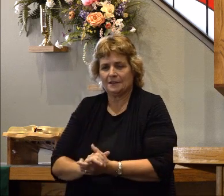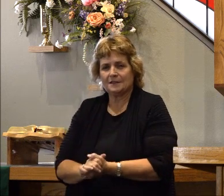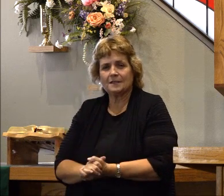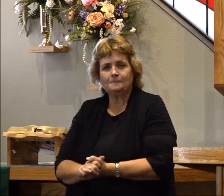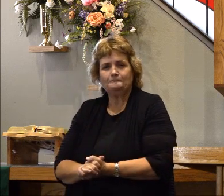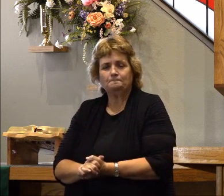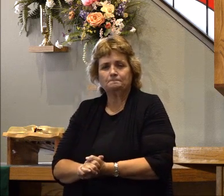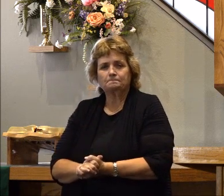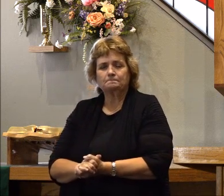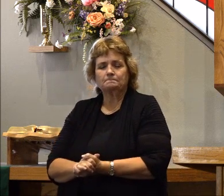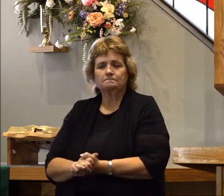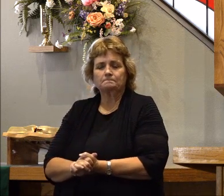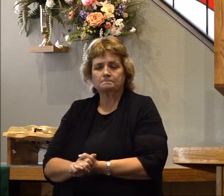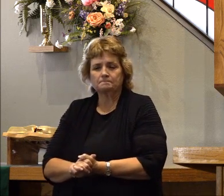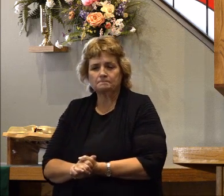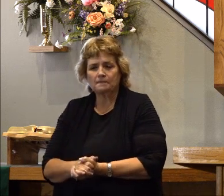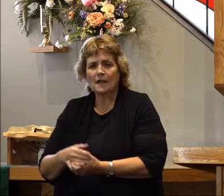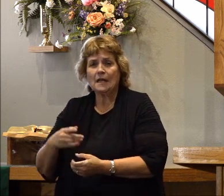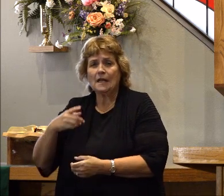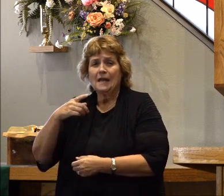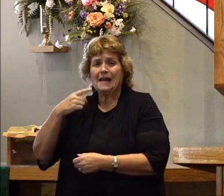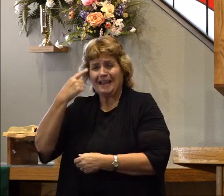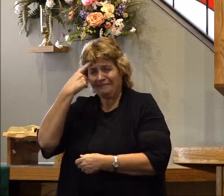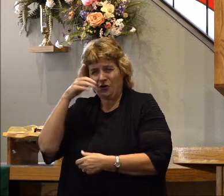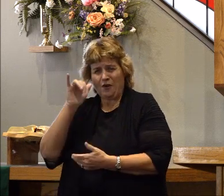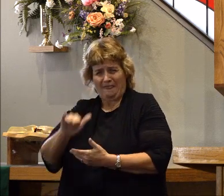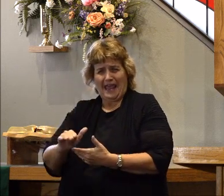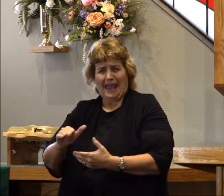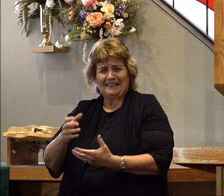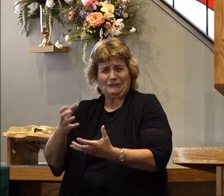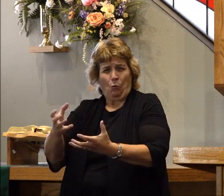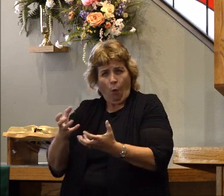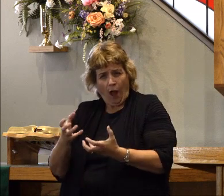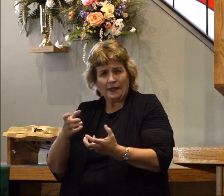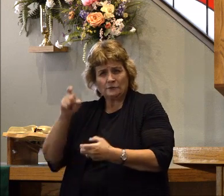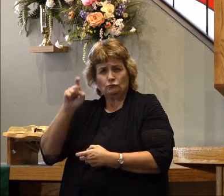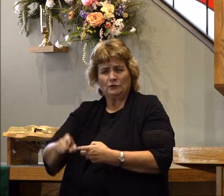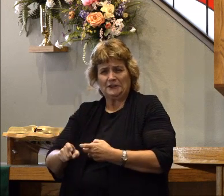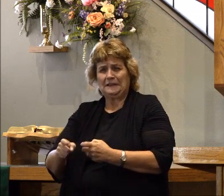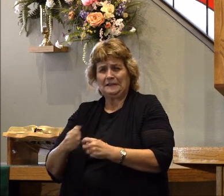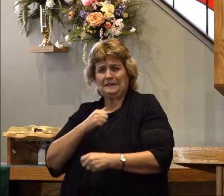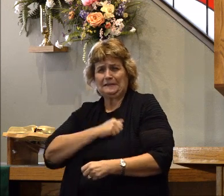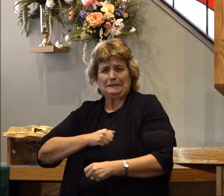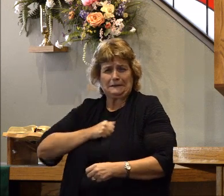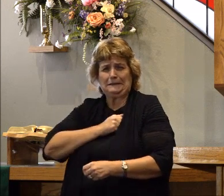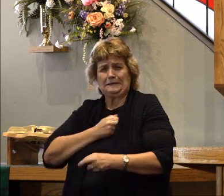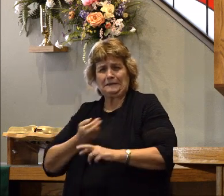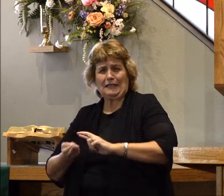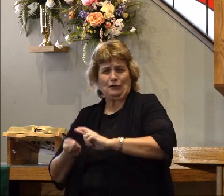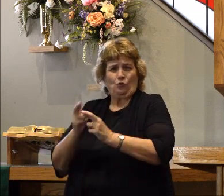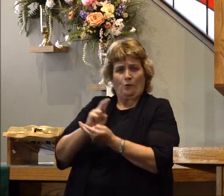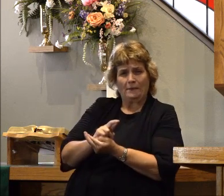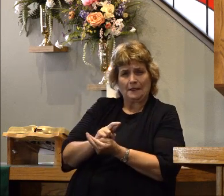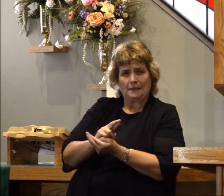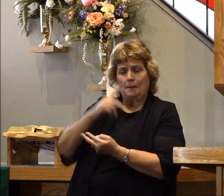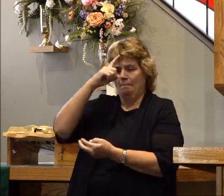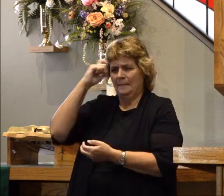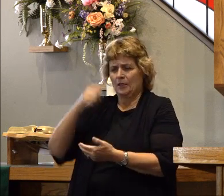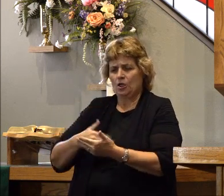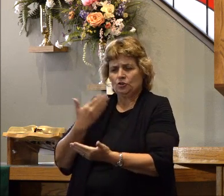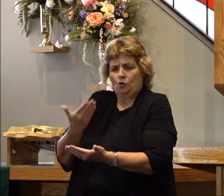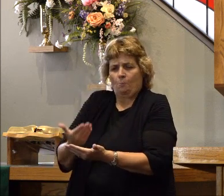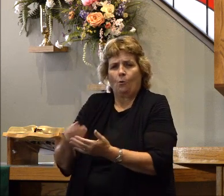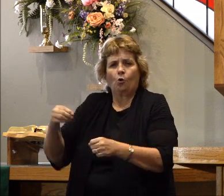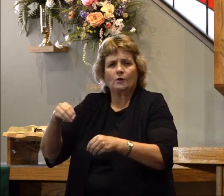that, we need to repent of that desire and those attitudes, because they're born in sin. And